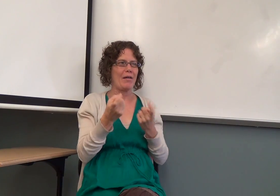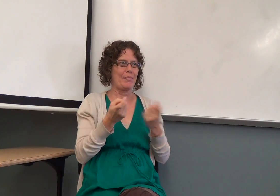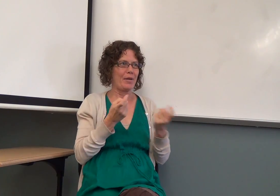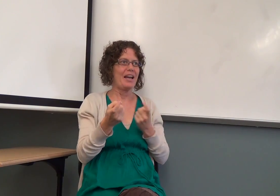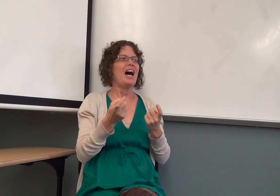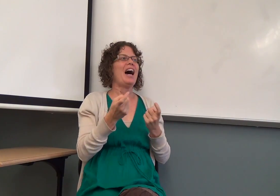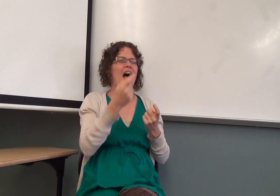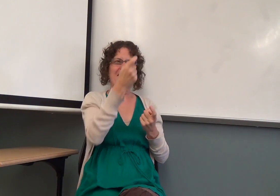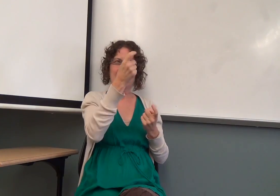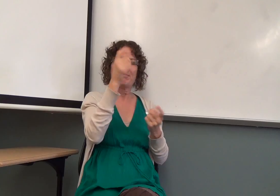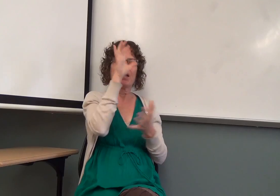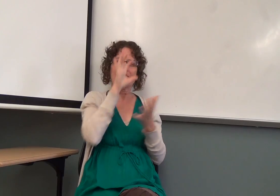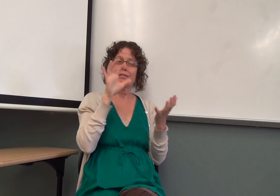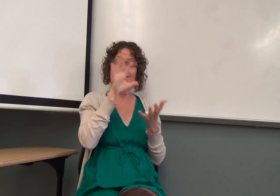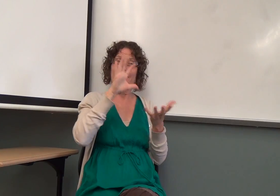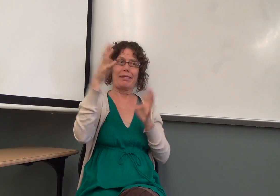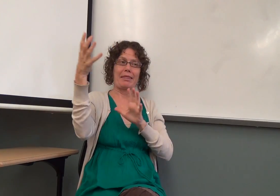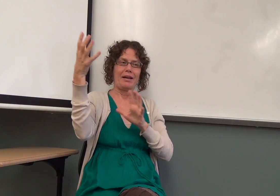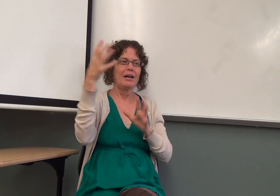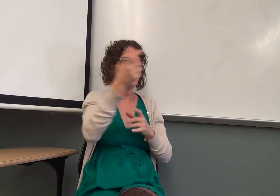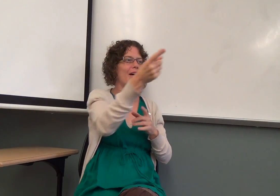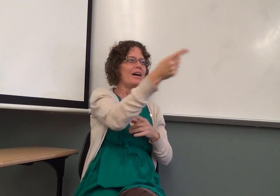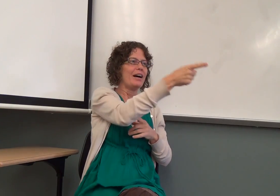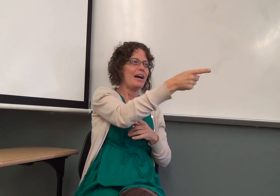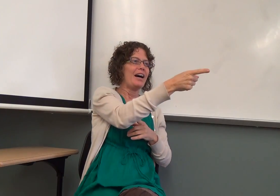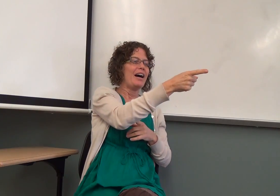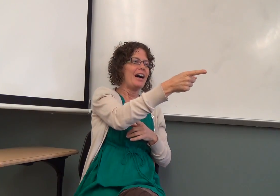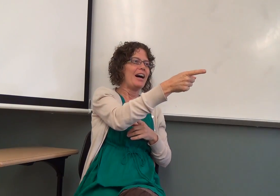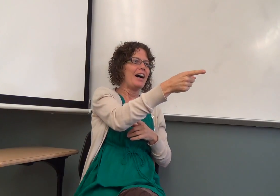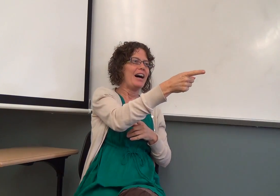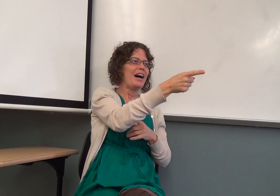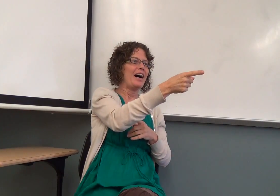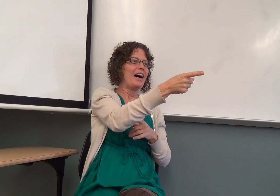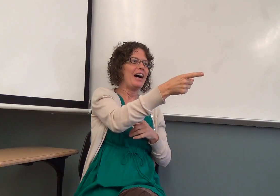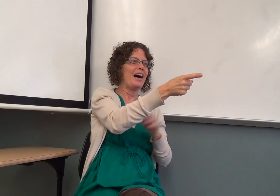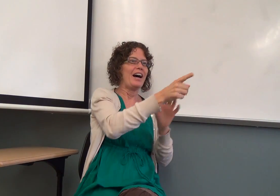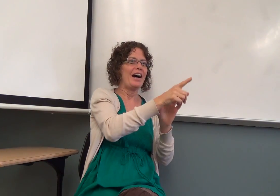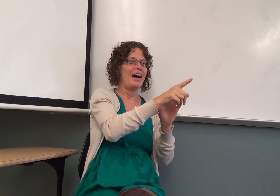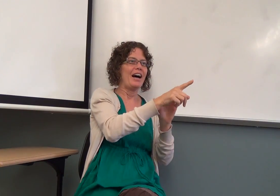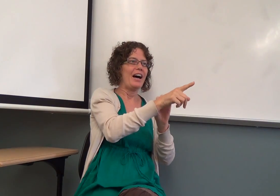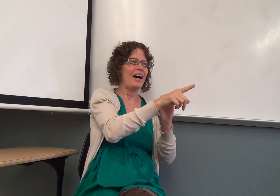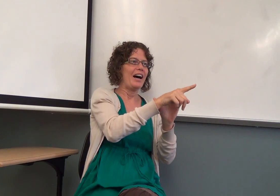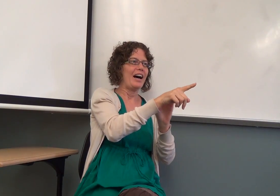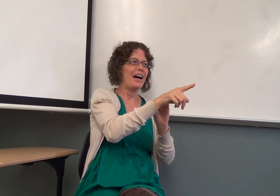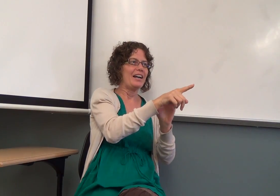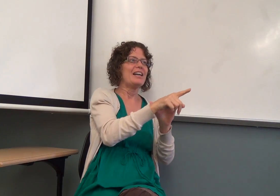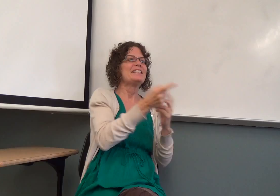awry. Yeah, we're like Dorothy Hamilton. No, that's okay. Dorothy Hamilton. Then she said skating.